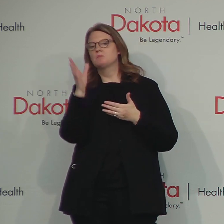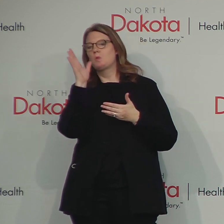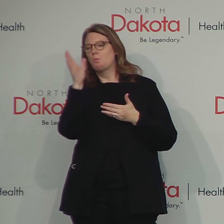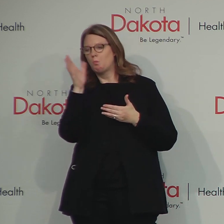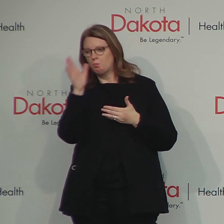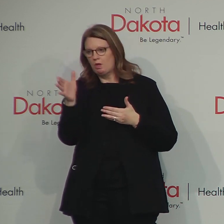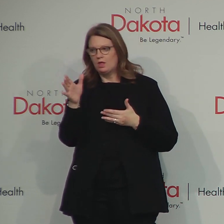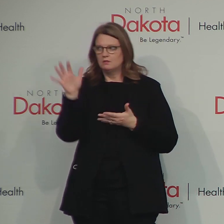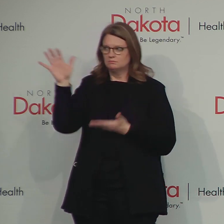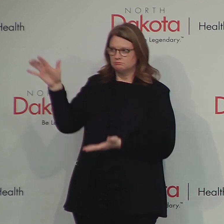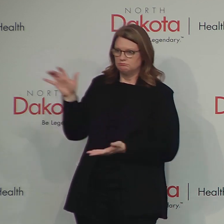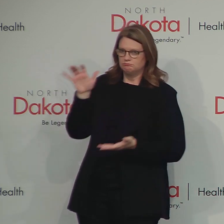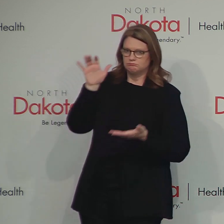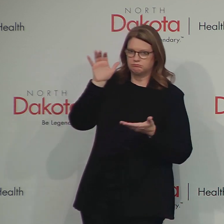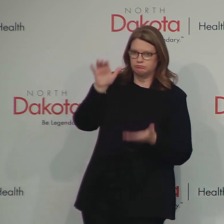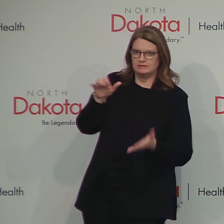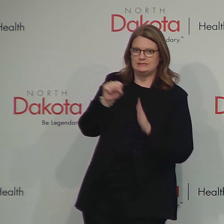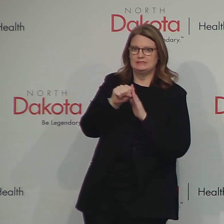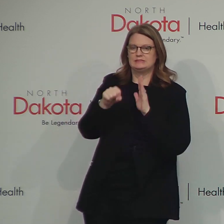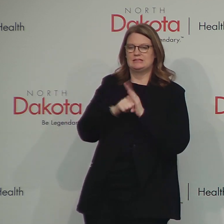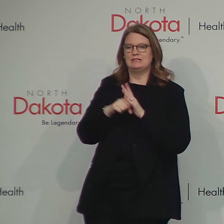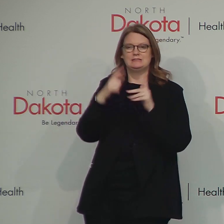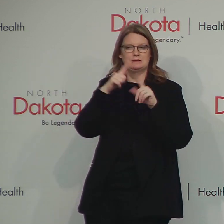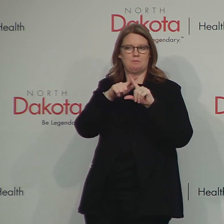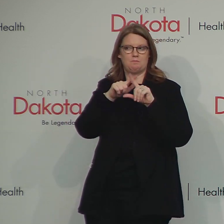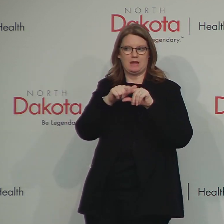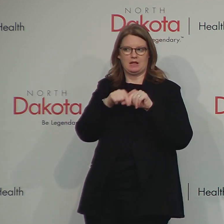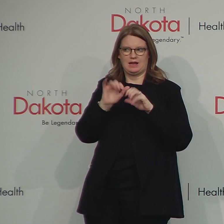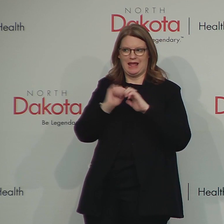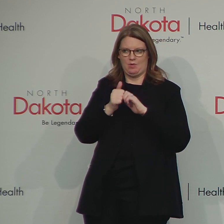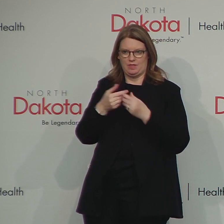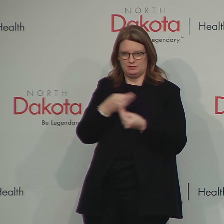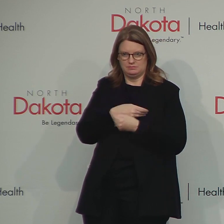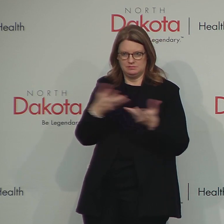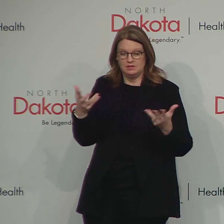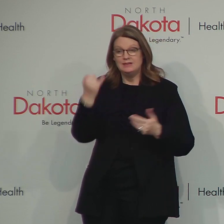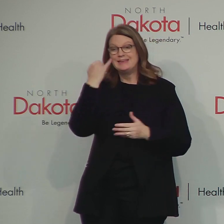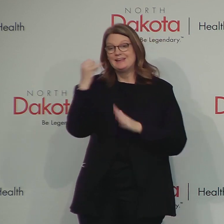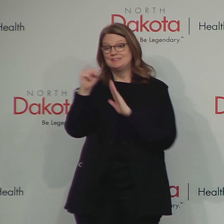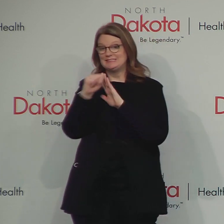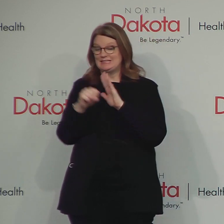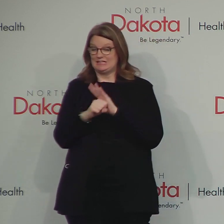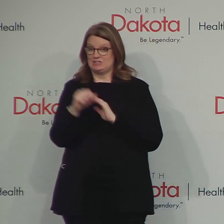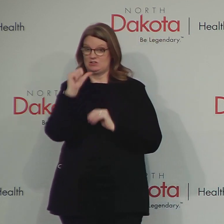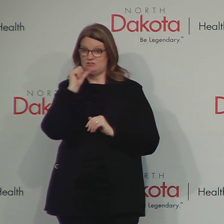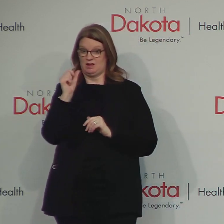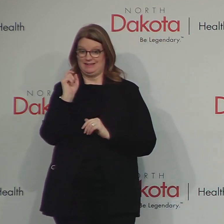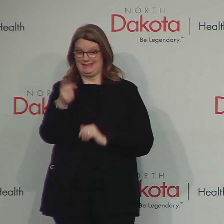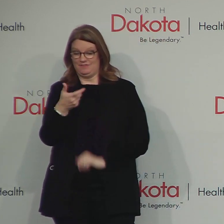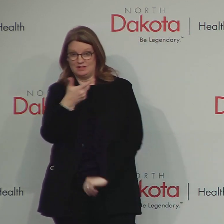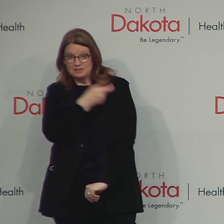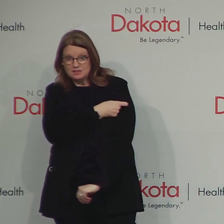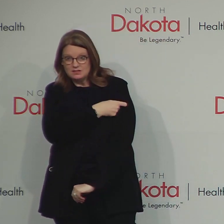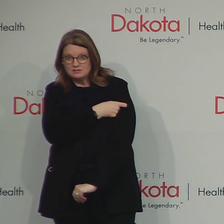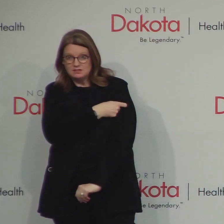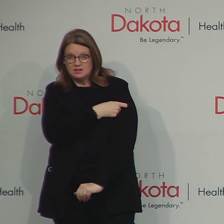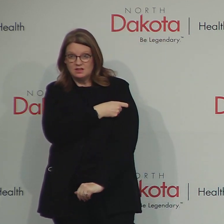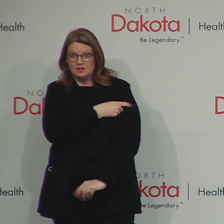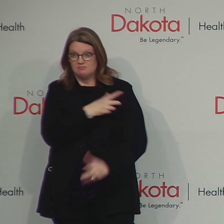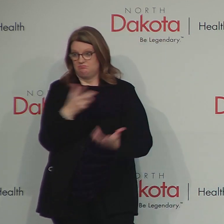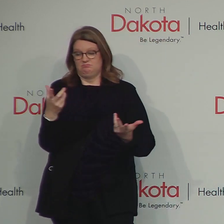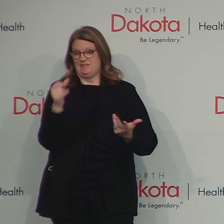states based on the pace of their administration, meaning that if states are not administering doses, they're not going to continue